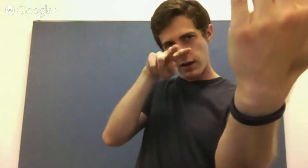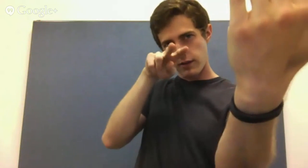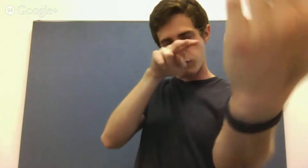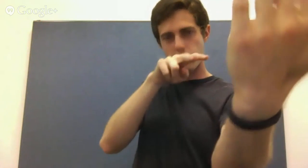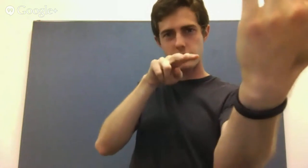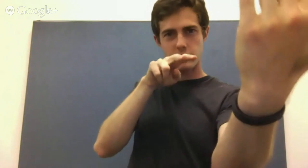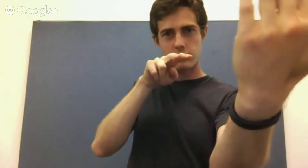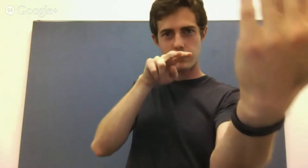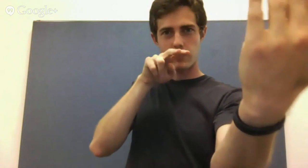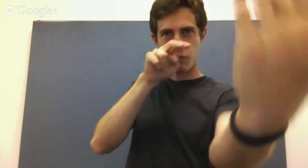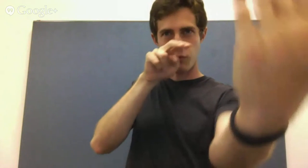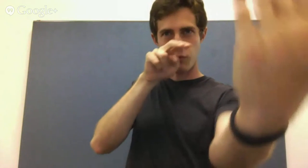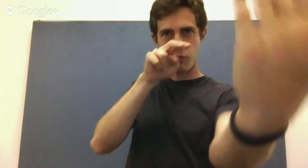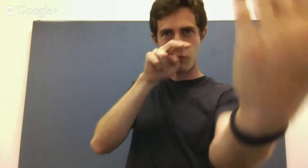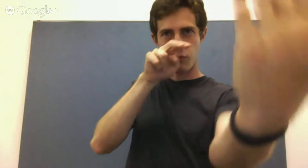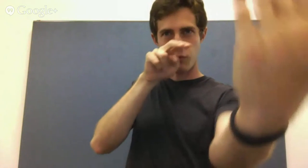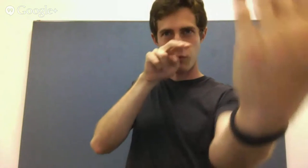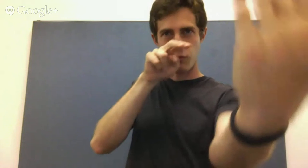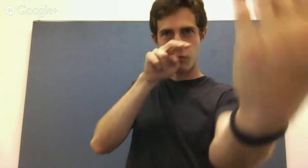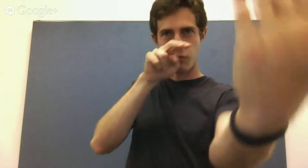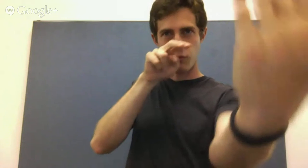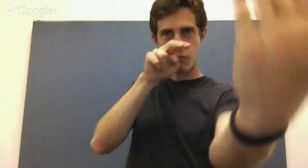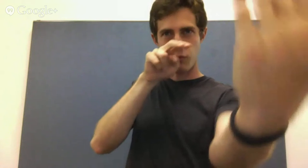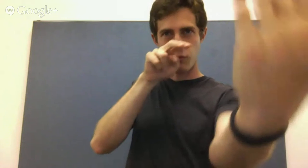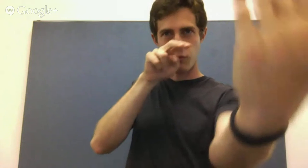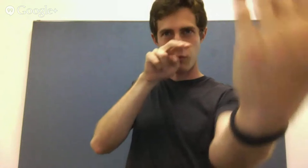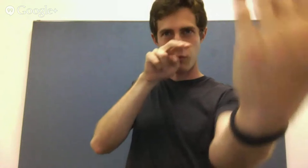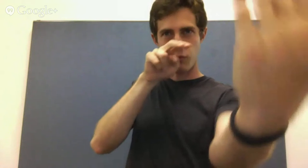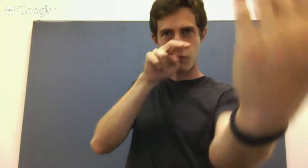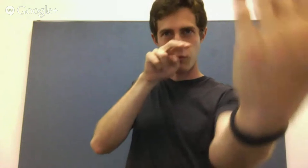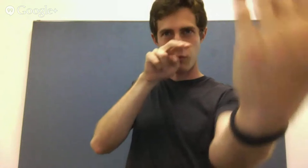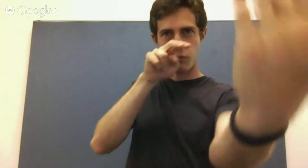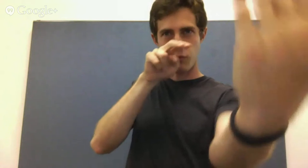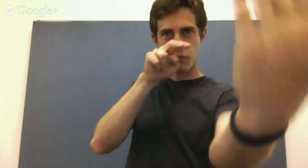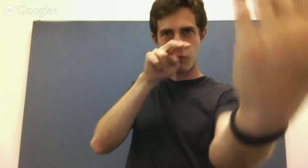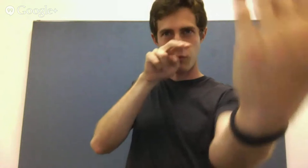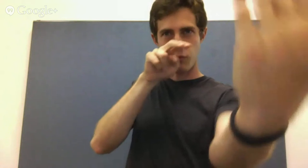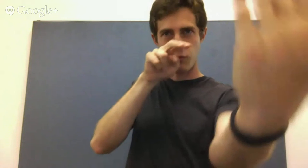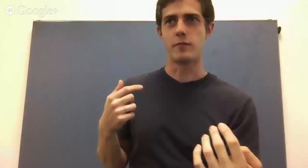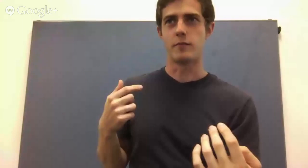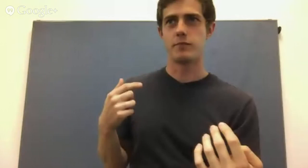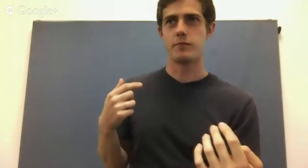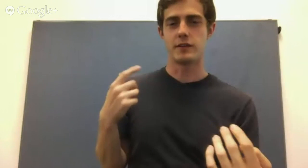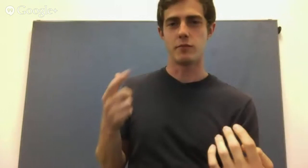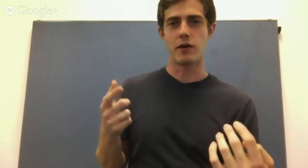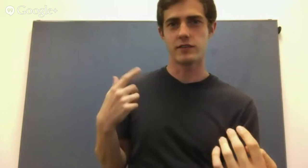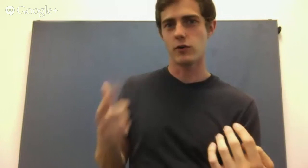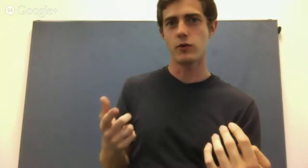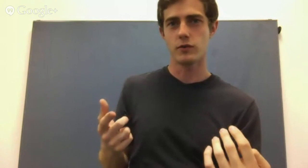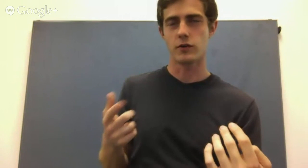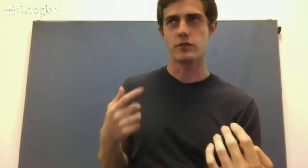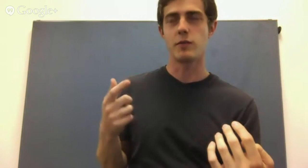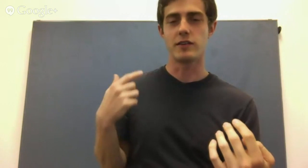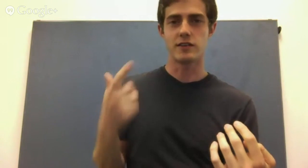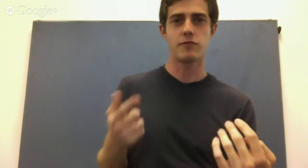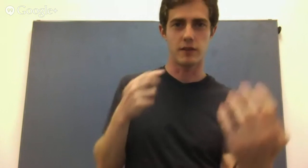at the person, and the person is the mirror, and because I think the line is I see my soul or see myself in the